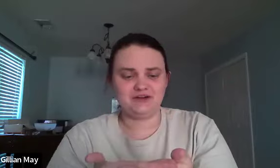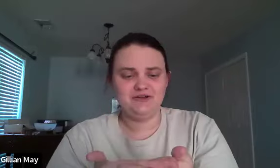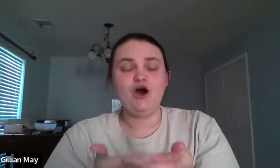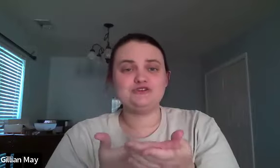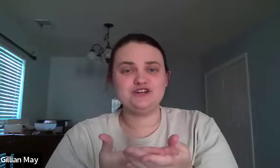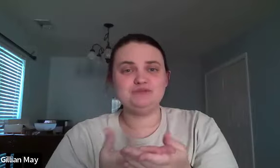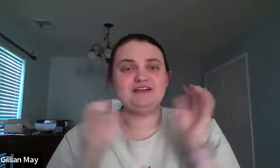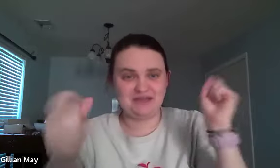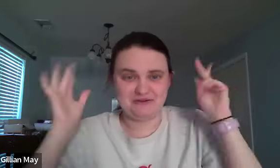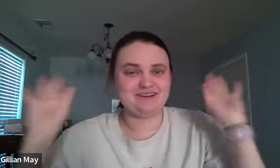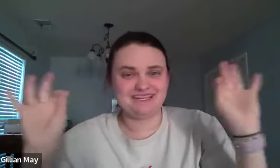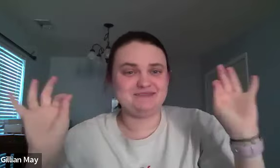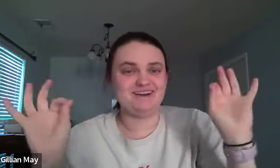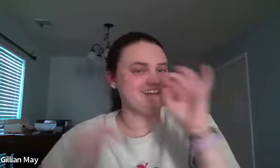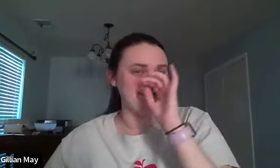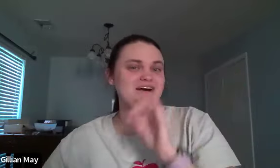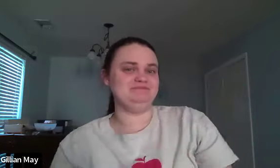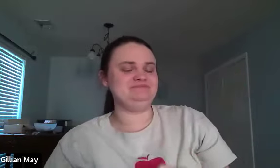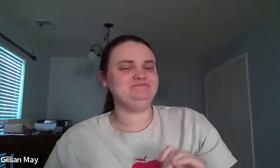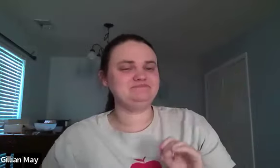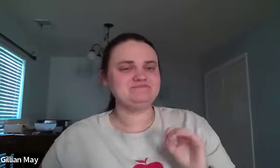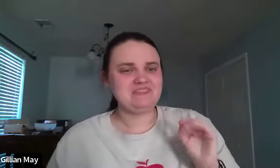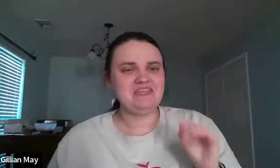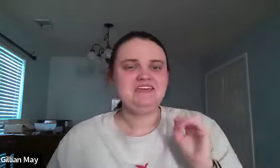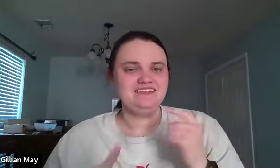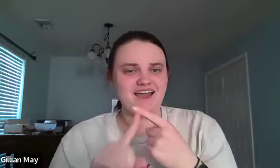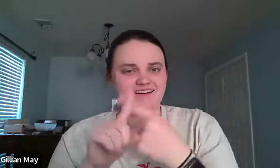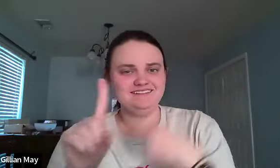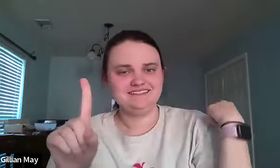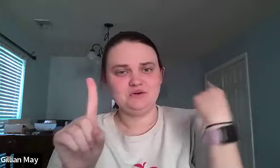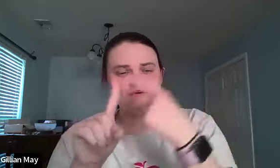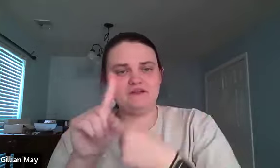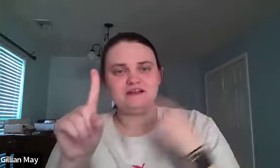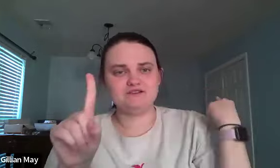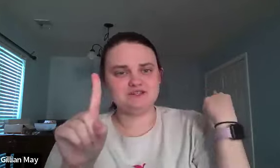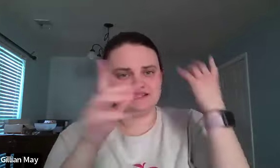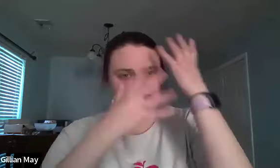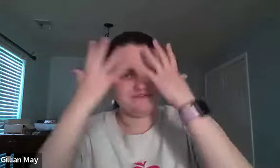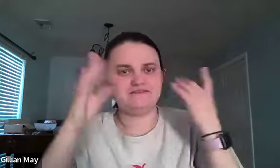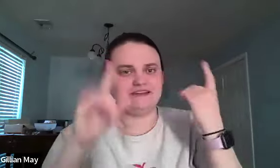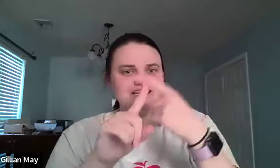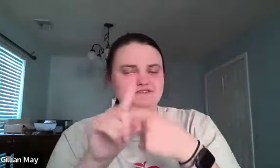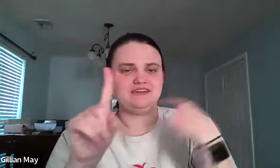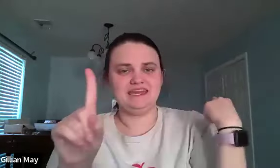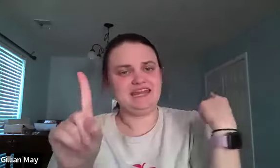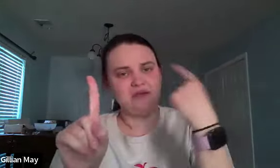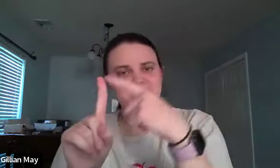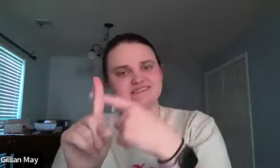go, "Oh, there's no blood. Okay, we're good. Keep talking." Yeah, we're very close to ourselves, our face and everything, and it happens a